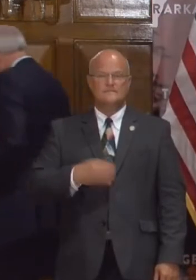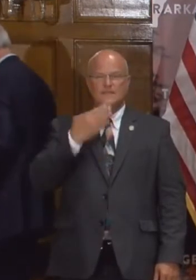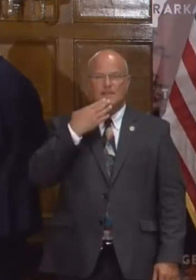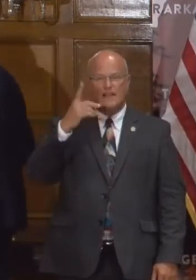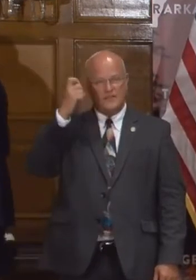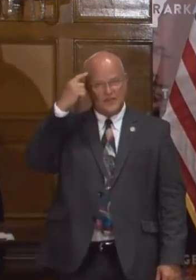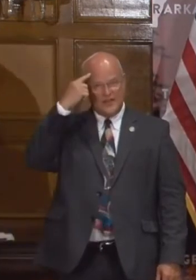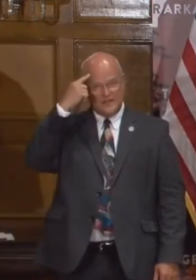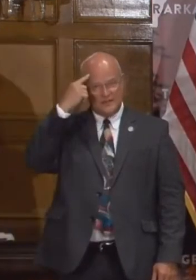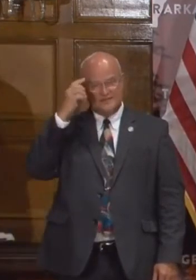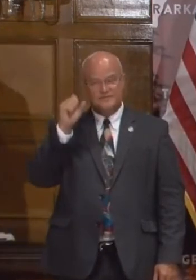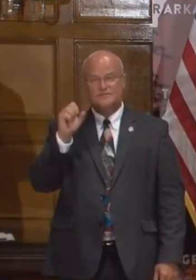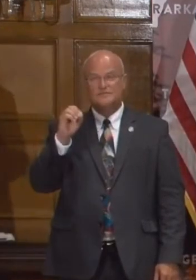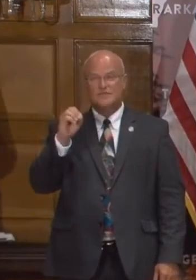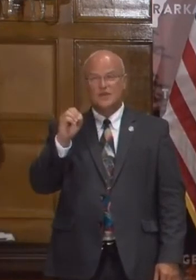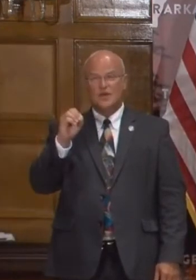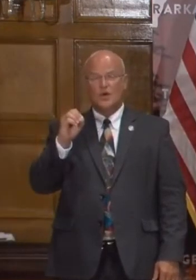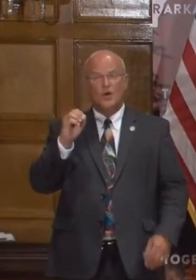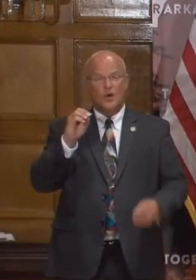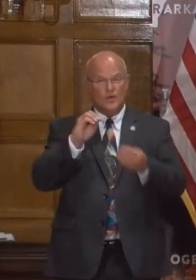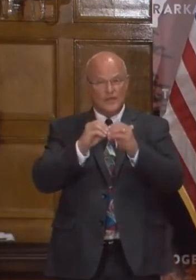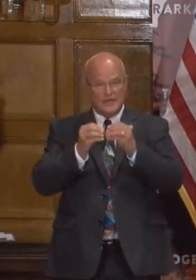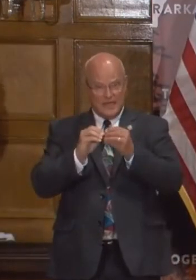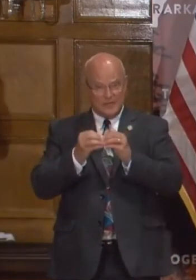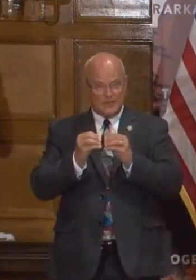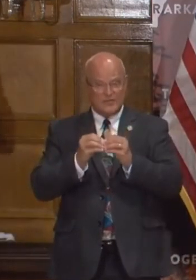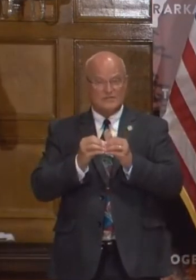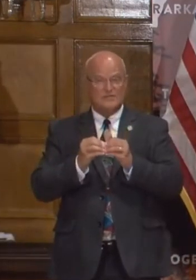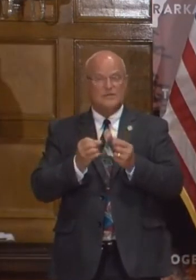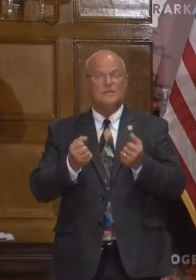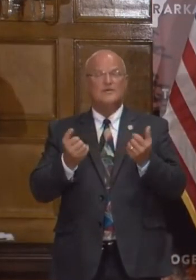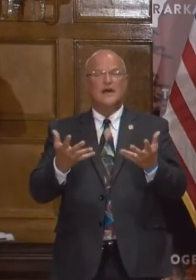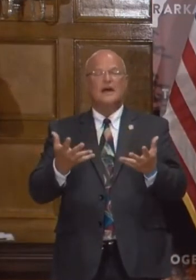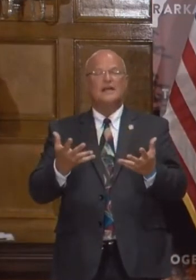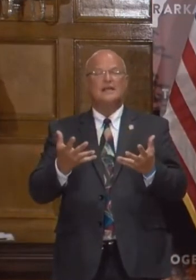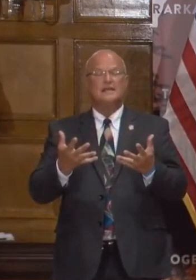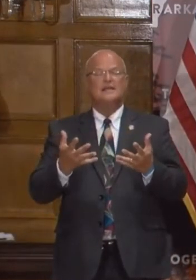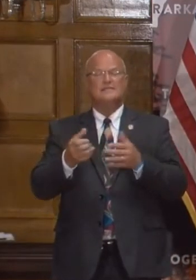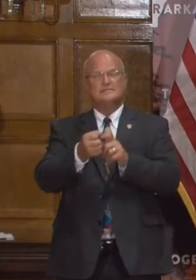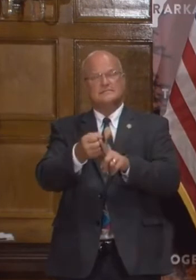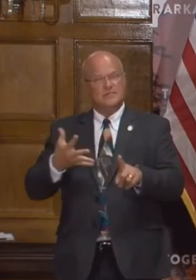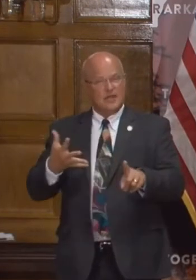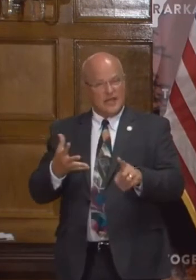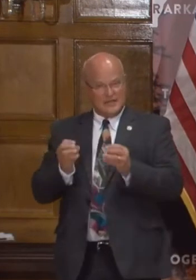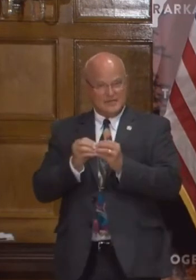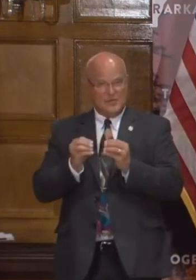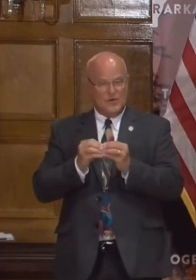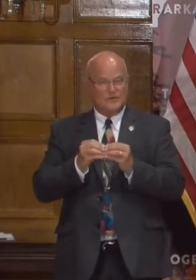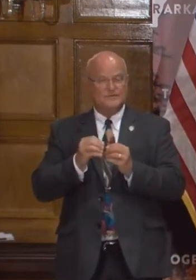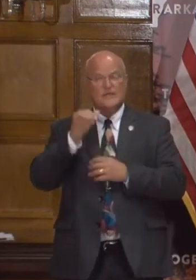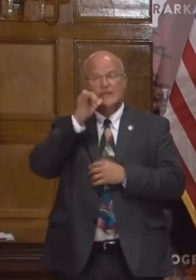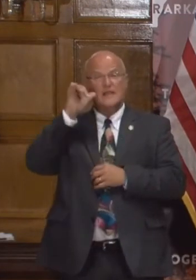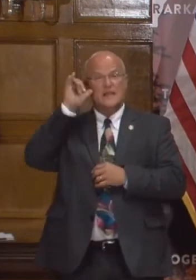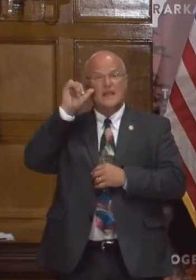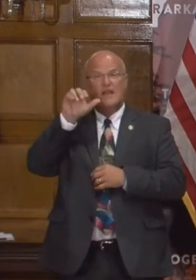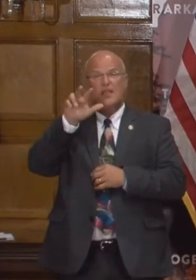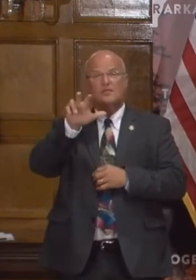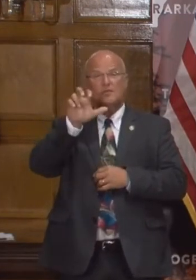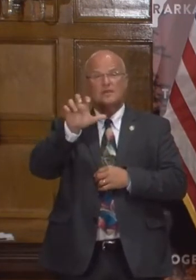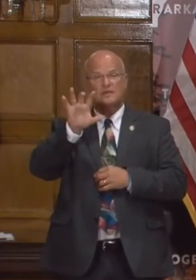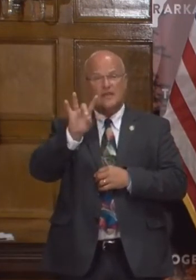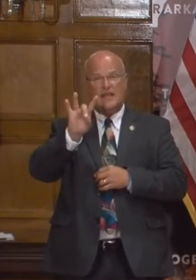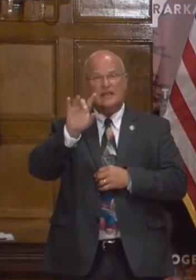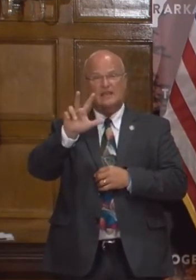Thank you, Governor. So I'll round out the numbers that the Governor provided. So as mentioned, yesterday we had